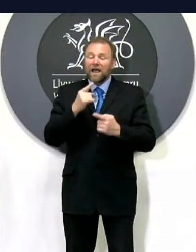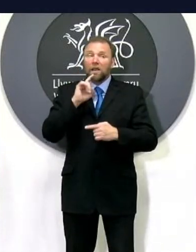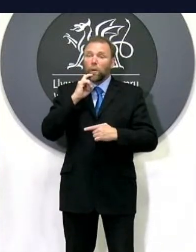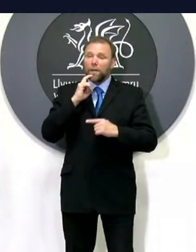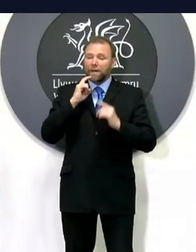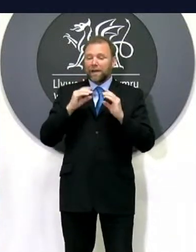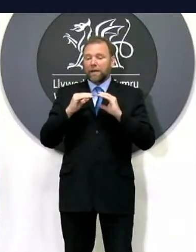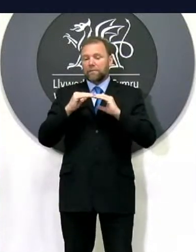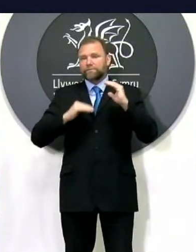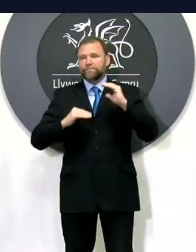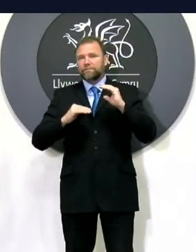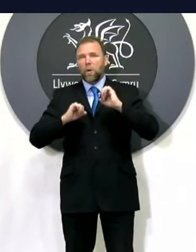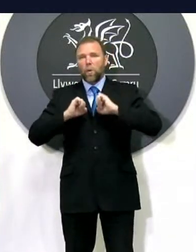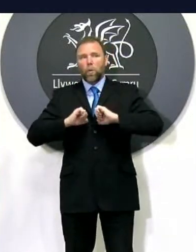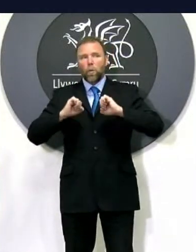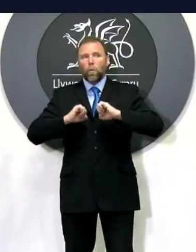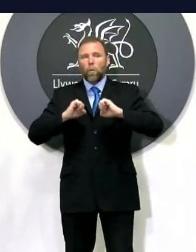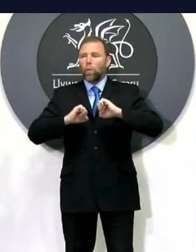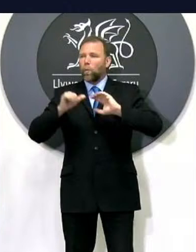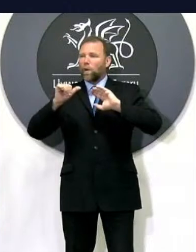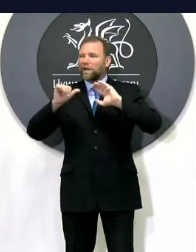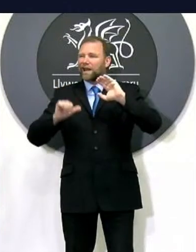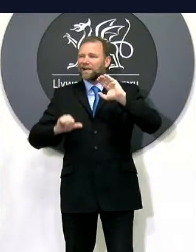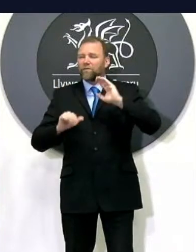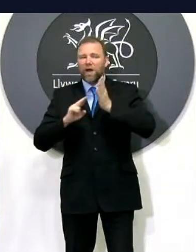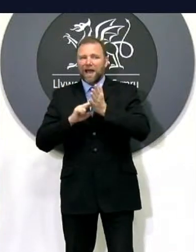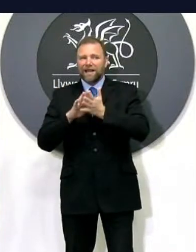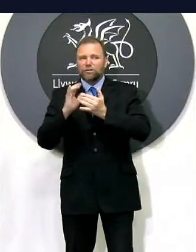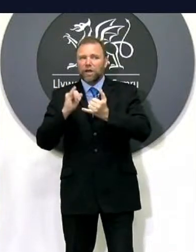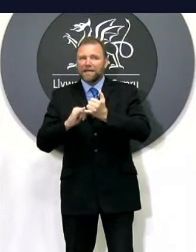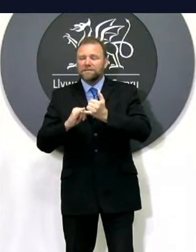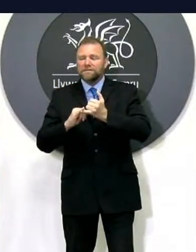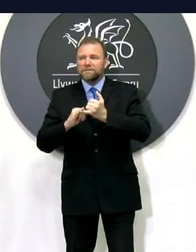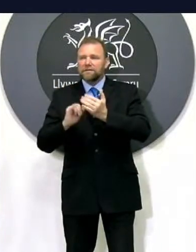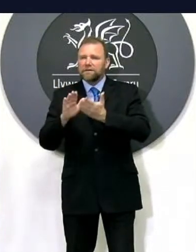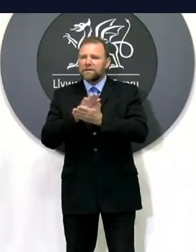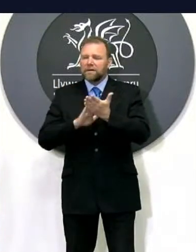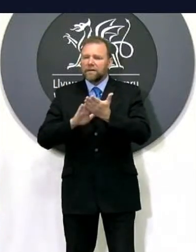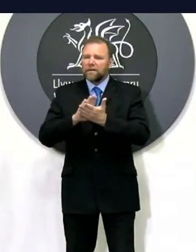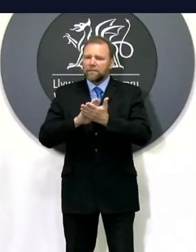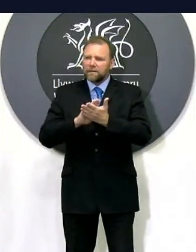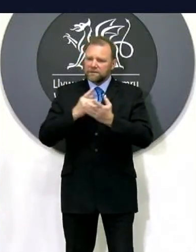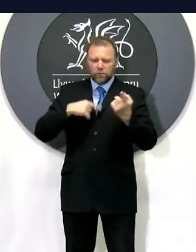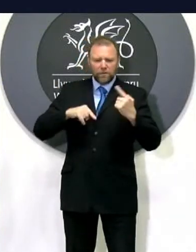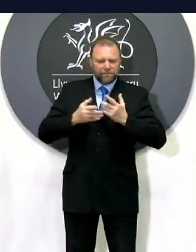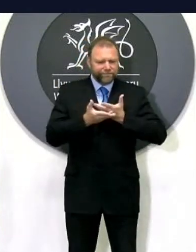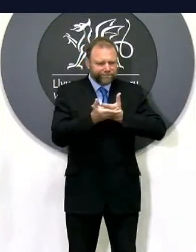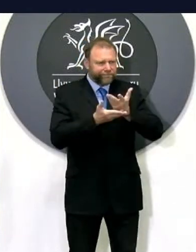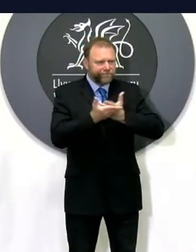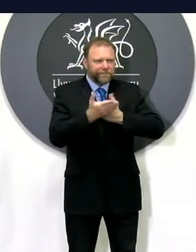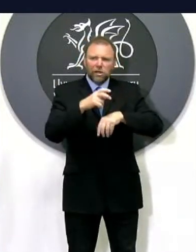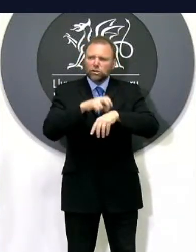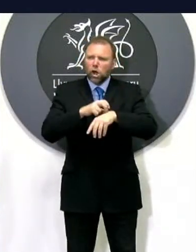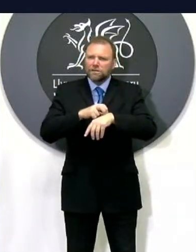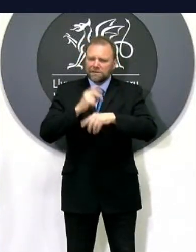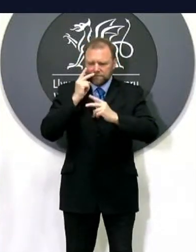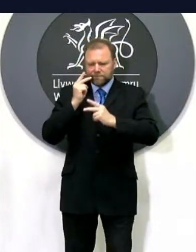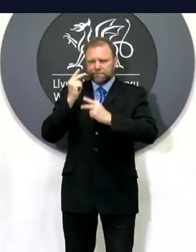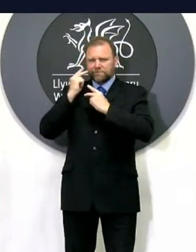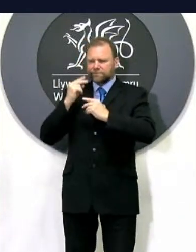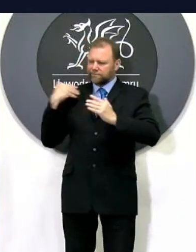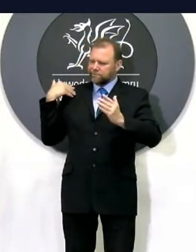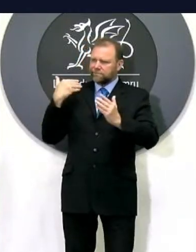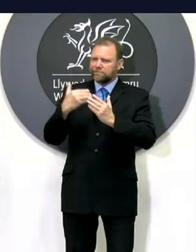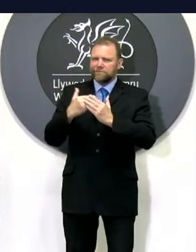the NHS to at least a year's worth. And when we've spoken to doctors, reflecting on the last 12 months on the front